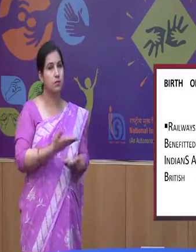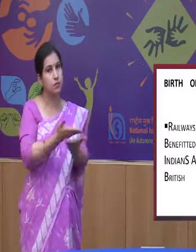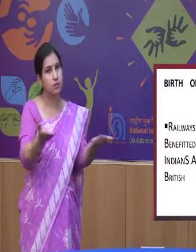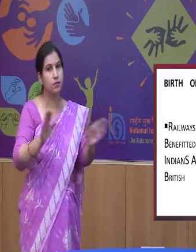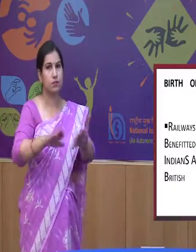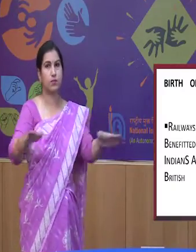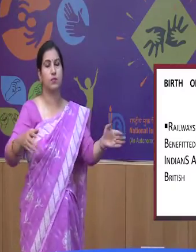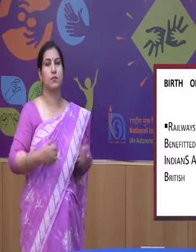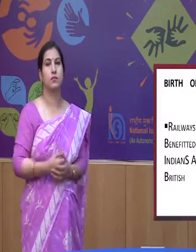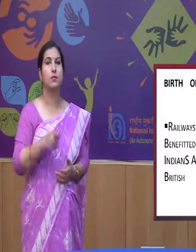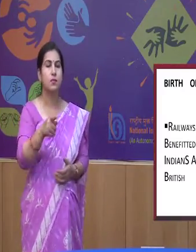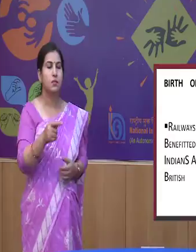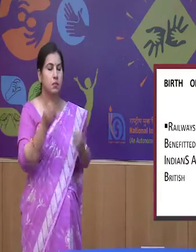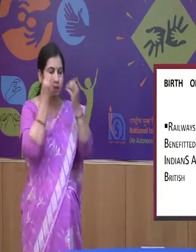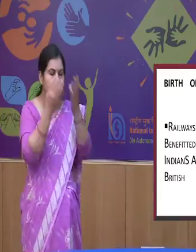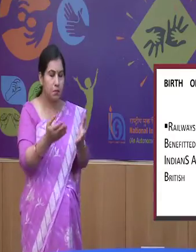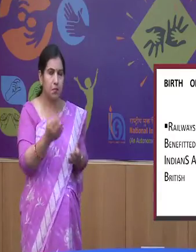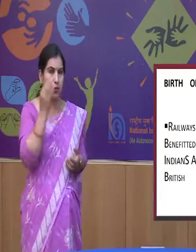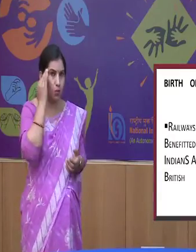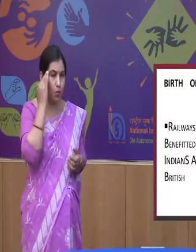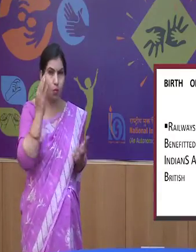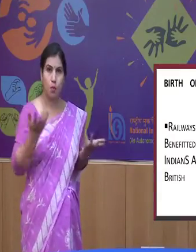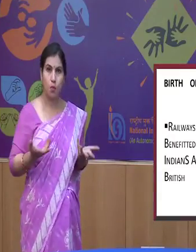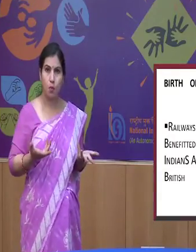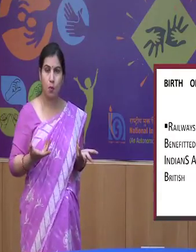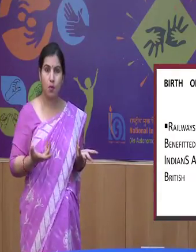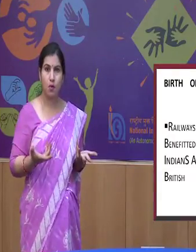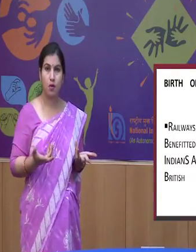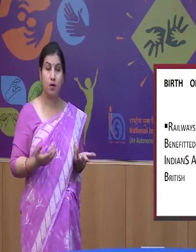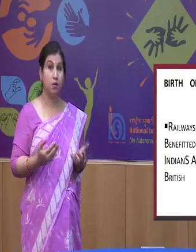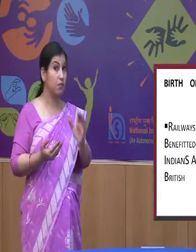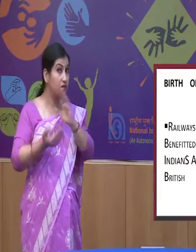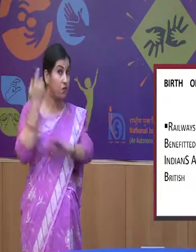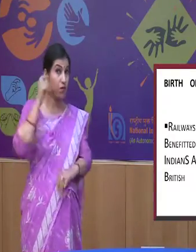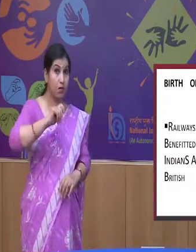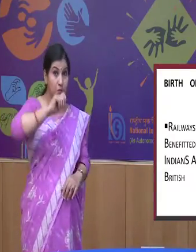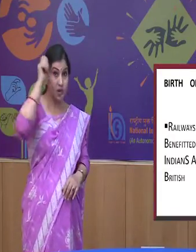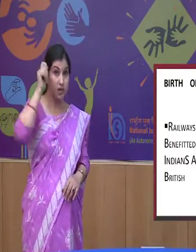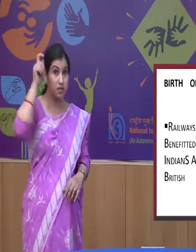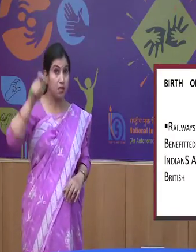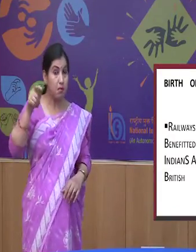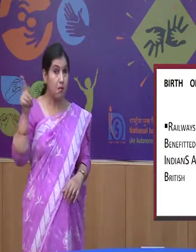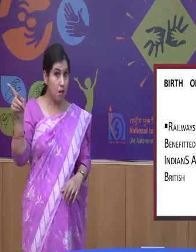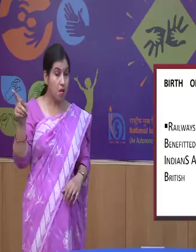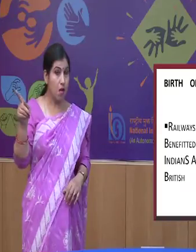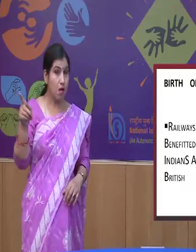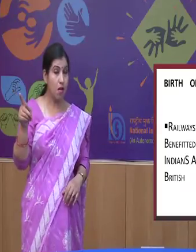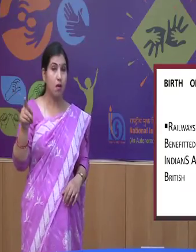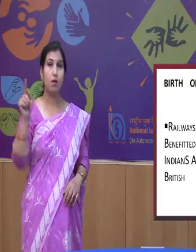Students, you will be surprised to know that those British merchants who